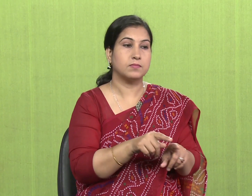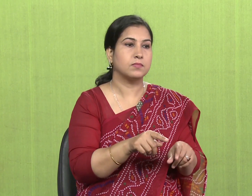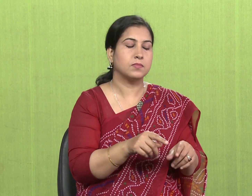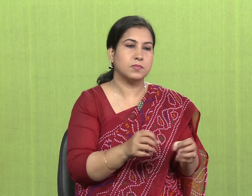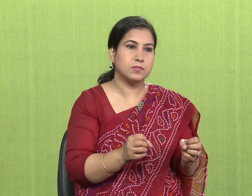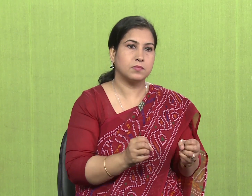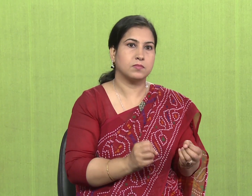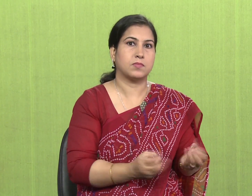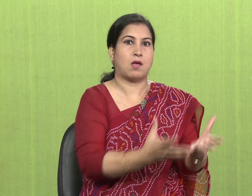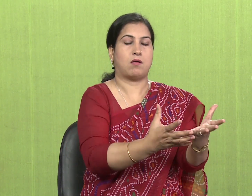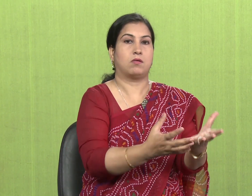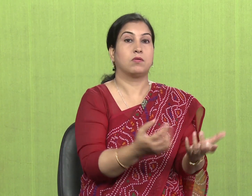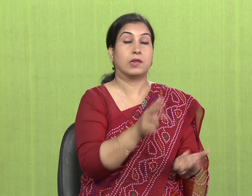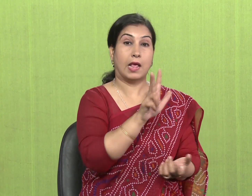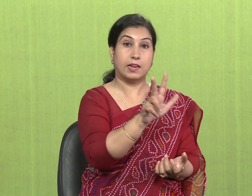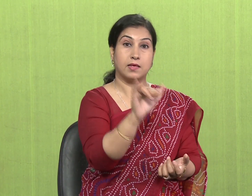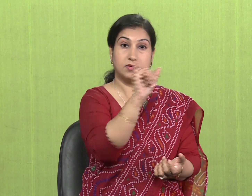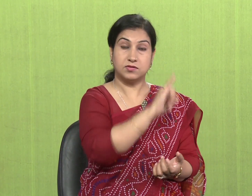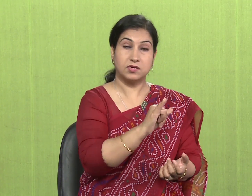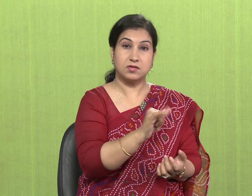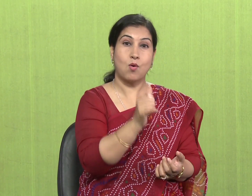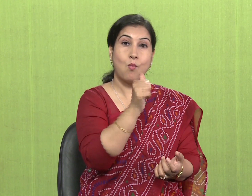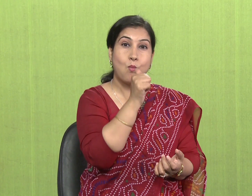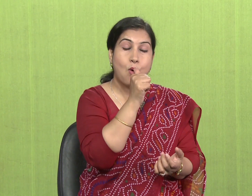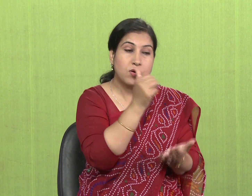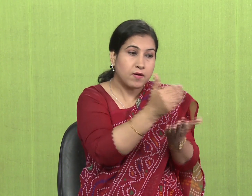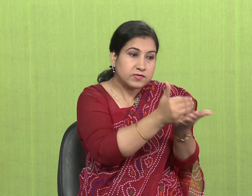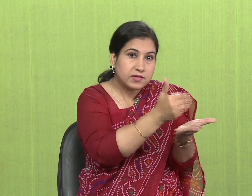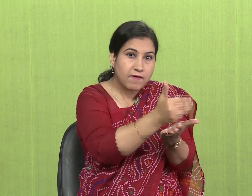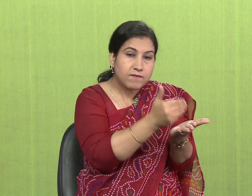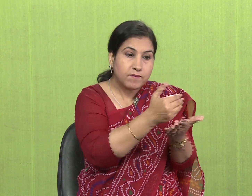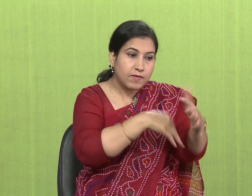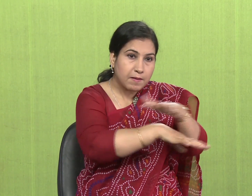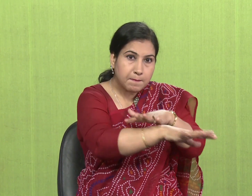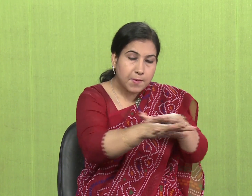8,600 water harvesting structures in